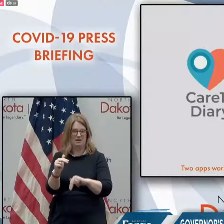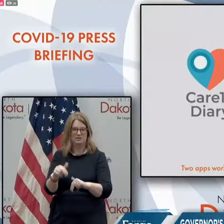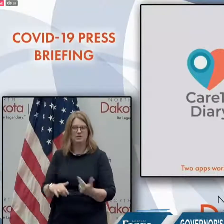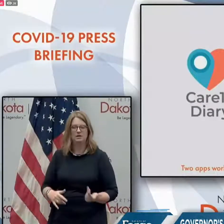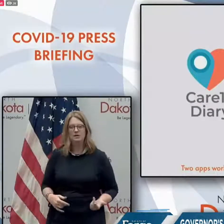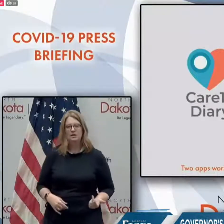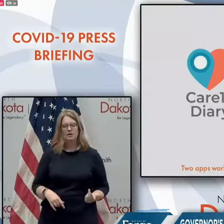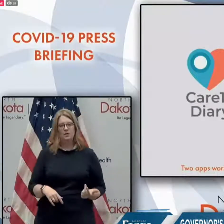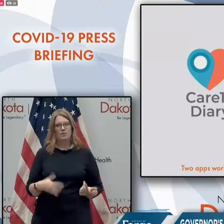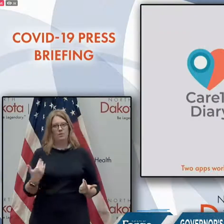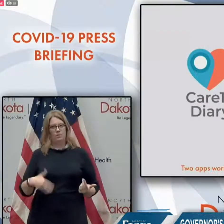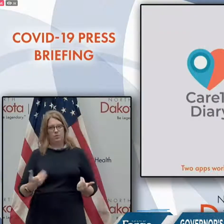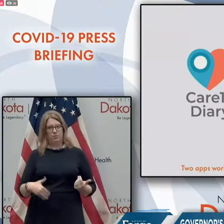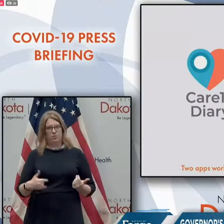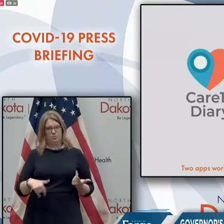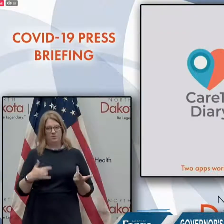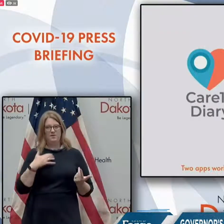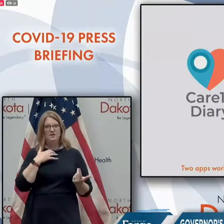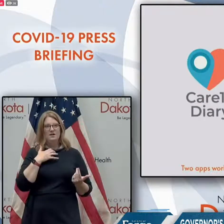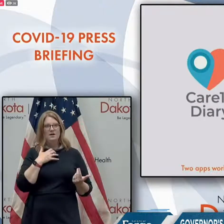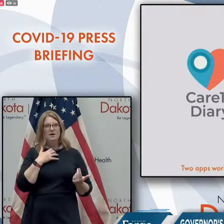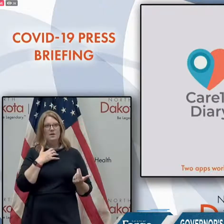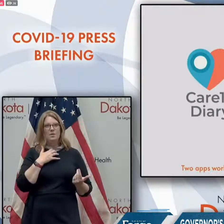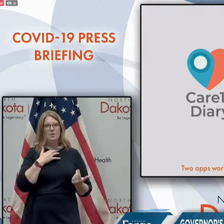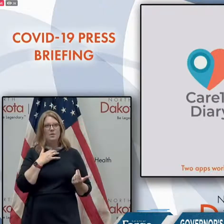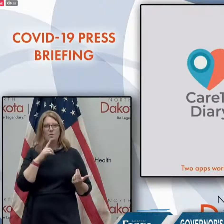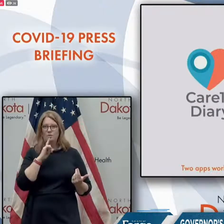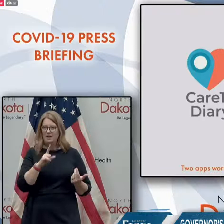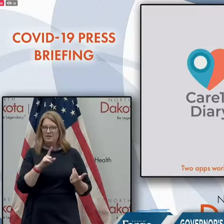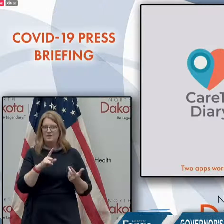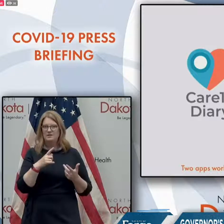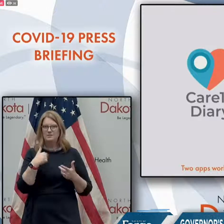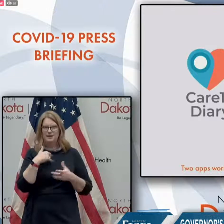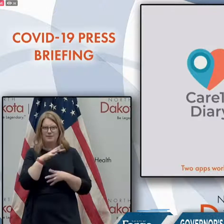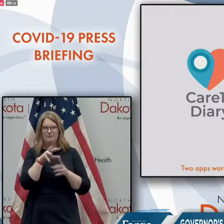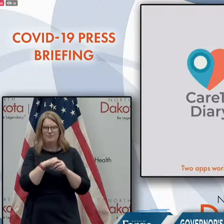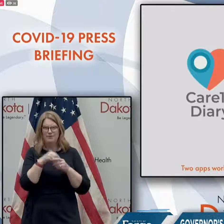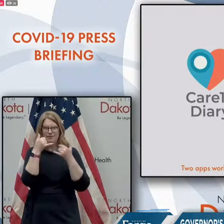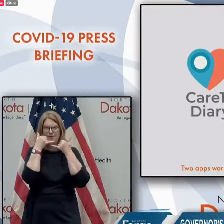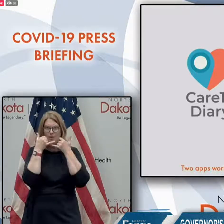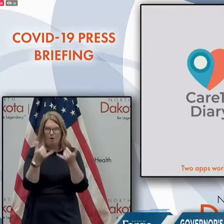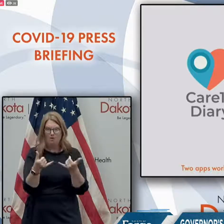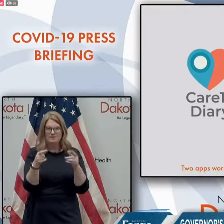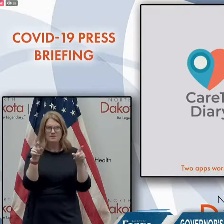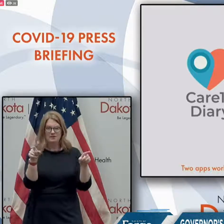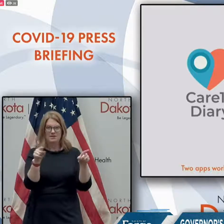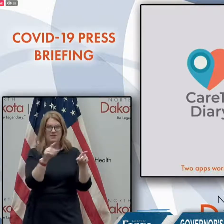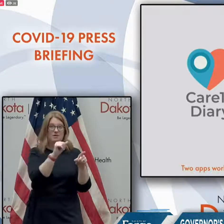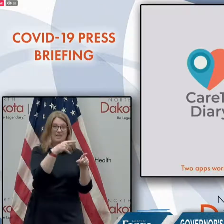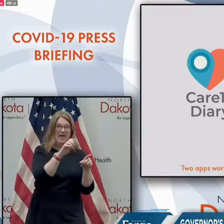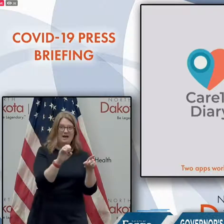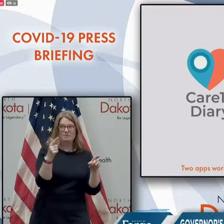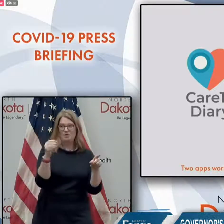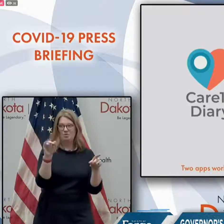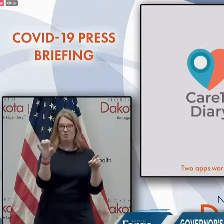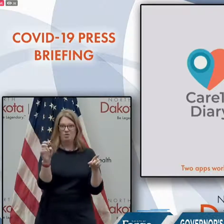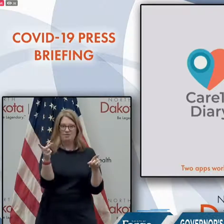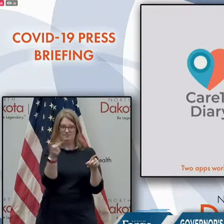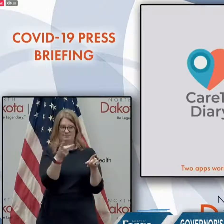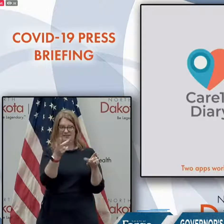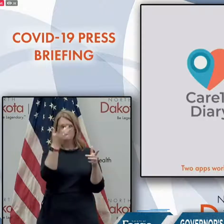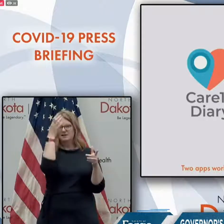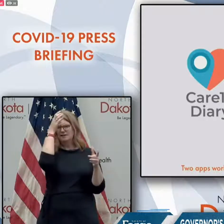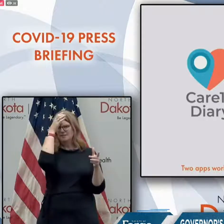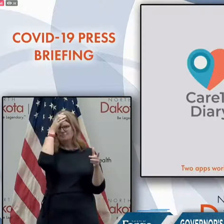such a learning experience to be on the calls with Apple and Google employees, literally the best and brightest from all over